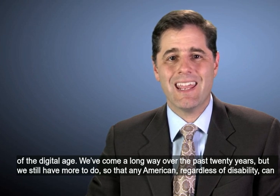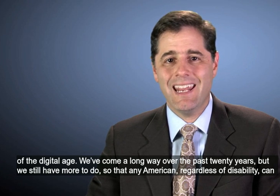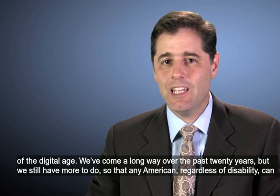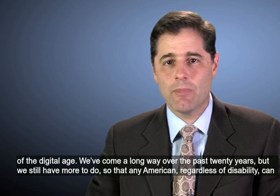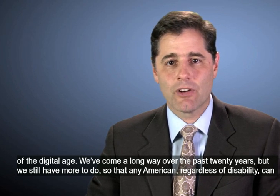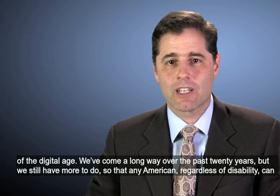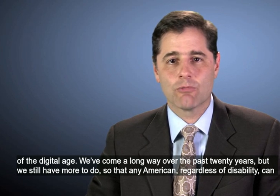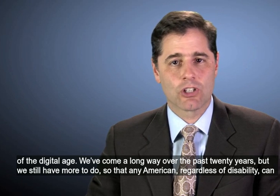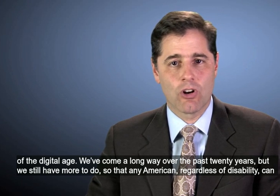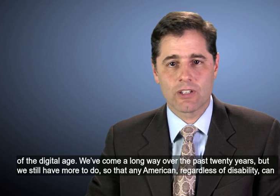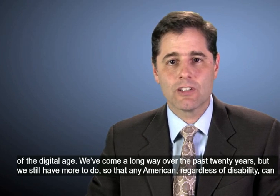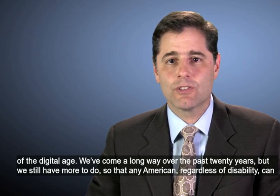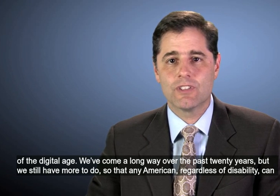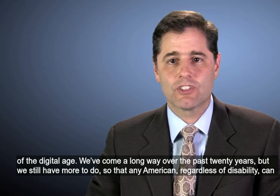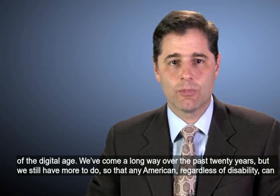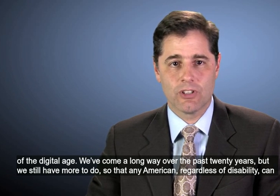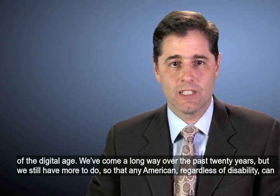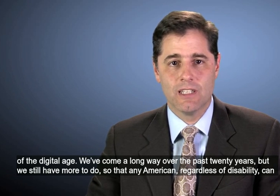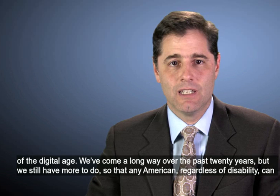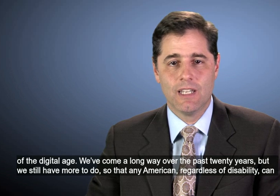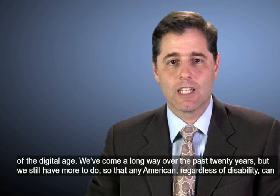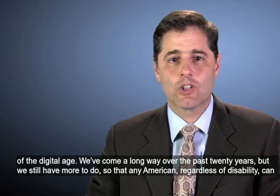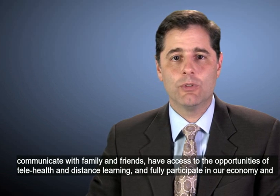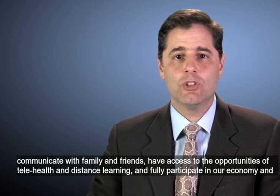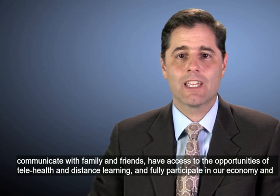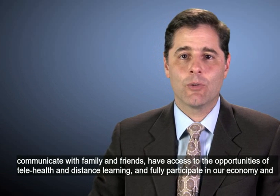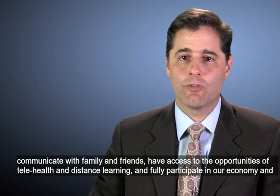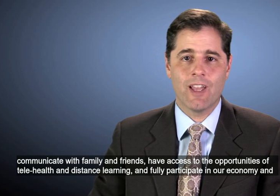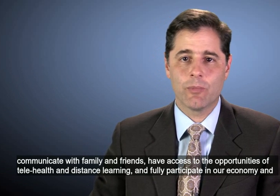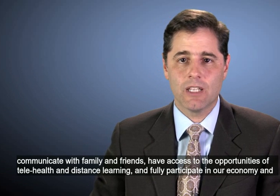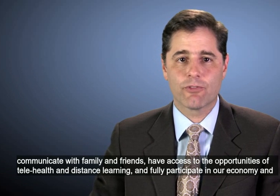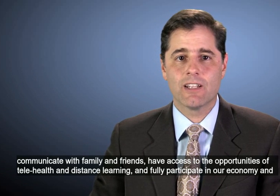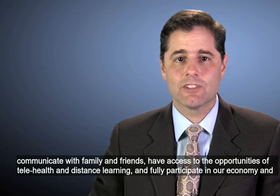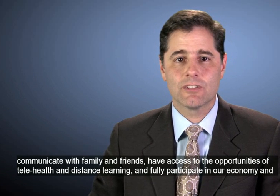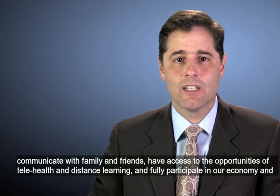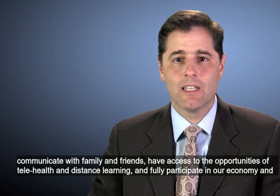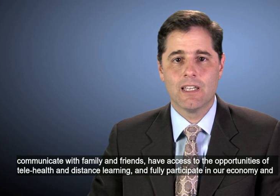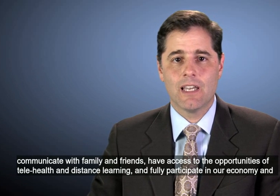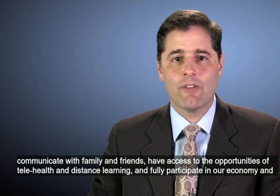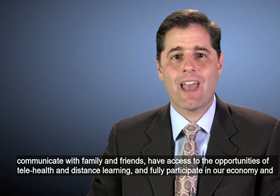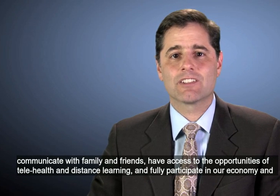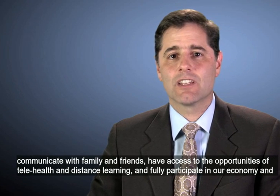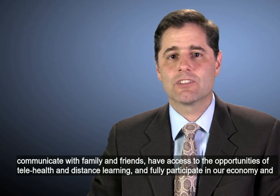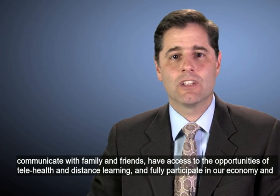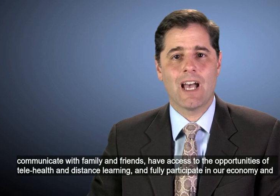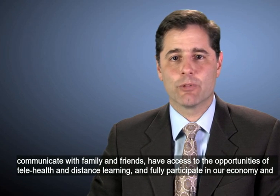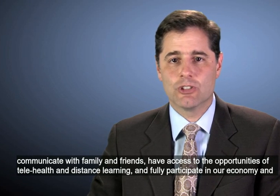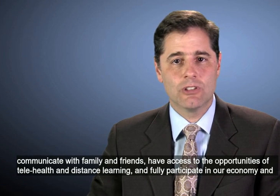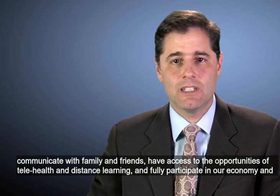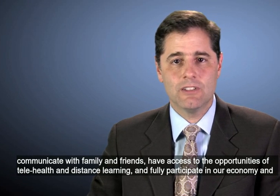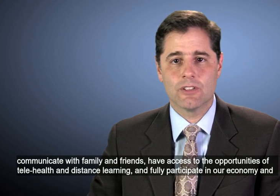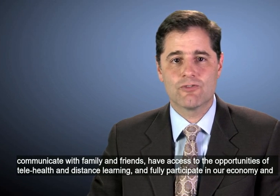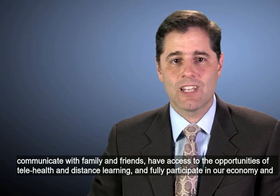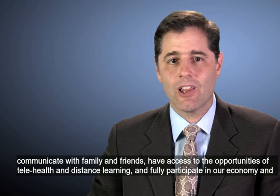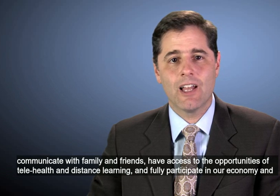any American, regardless of disability, can communicate with family and friends, have access to the opportunities of telehealth